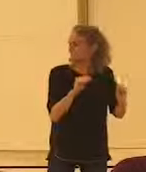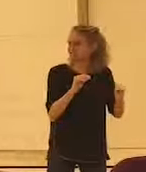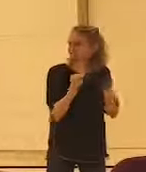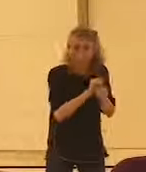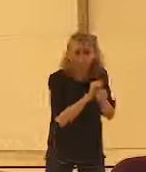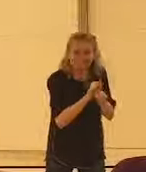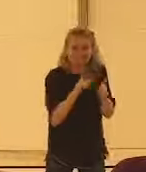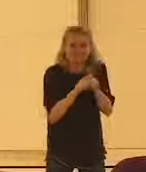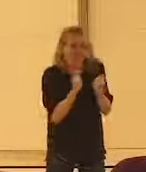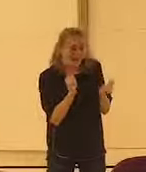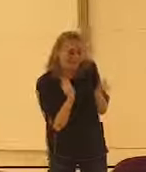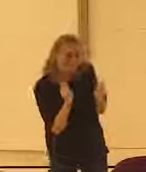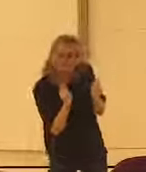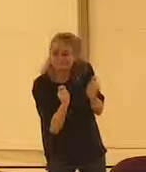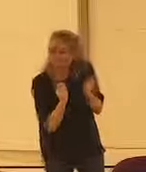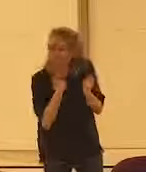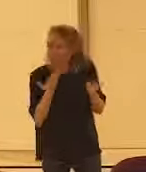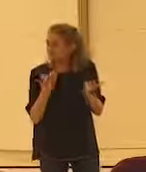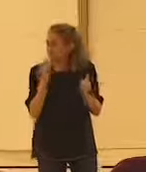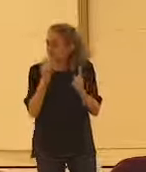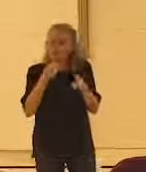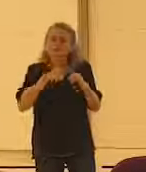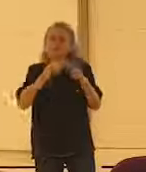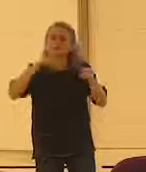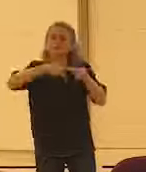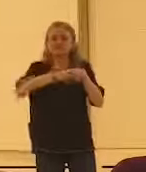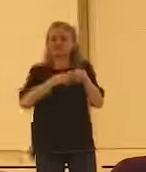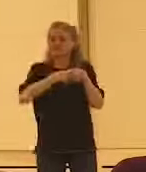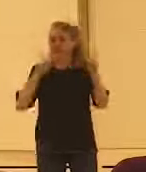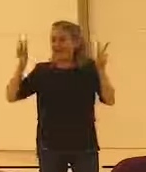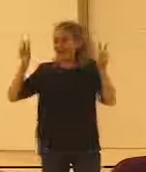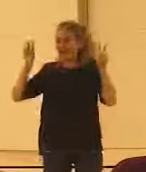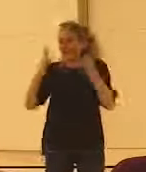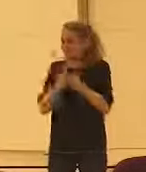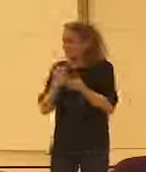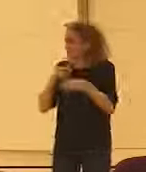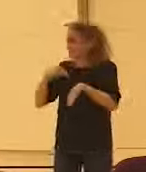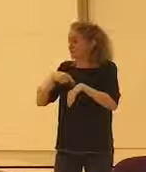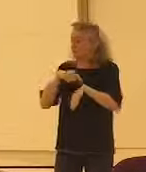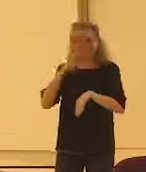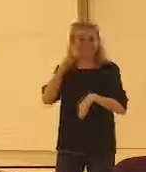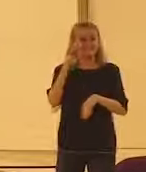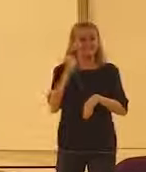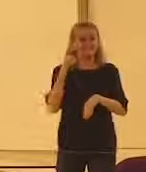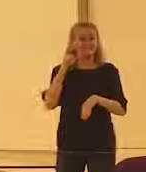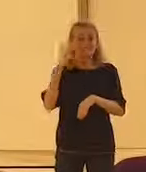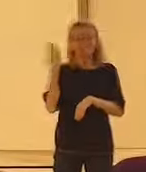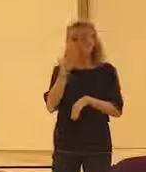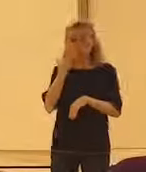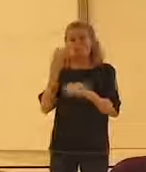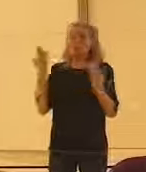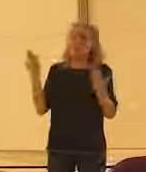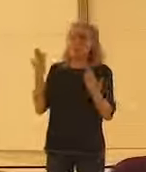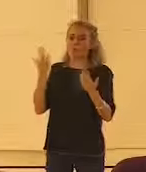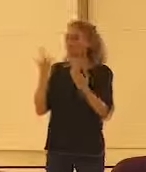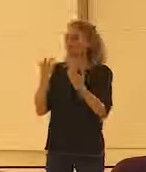But that's a time that they're trying to be changed, they're trying to be repaired, which is a limited